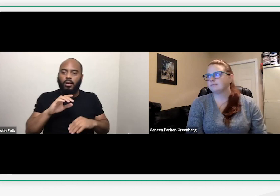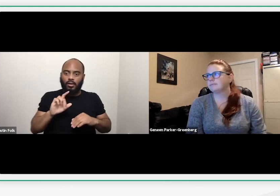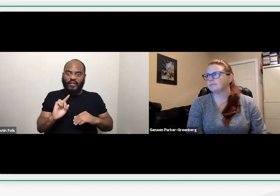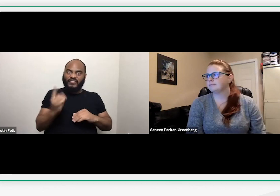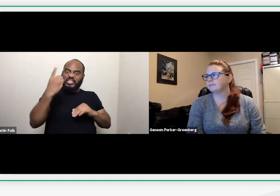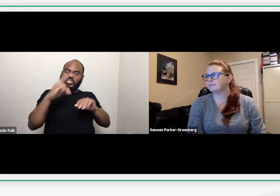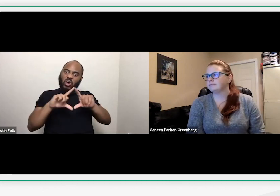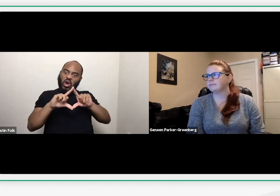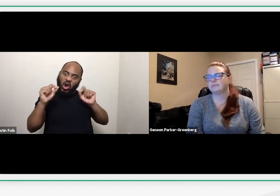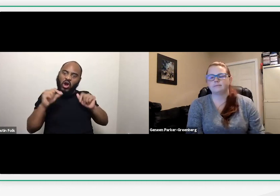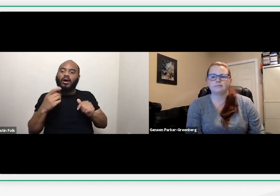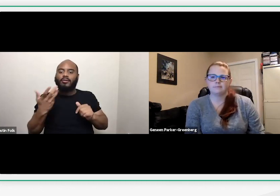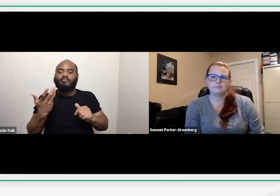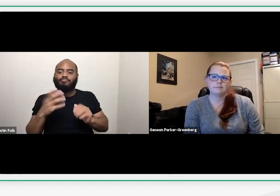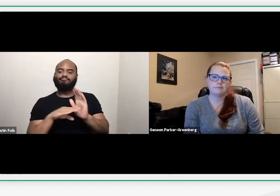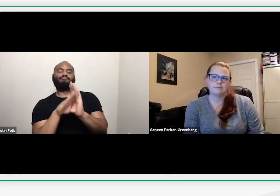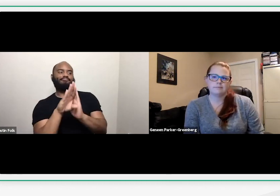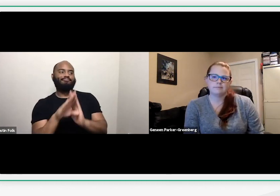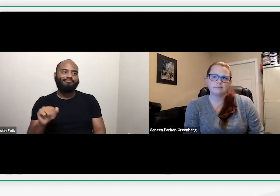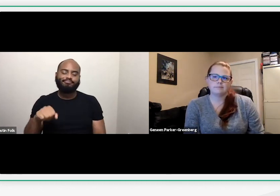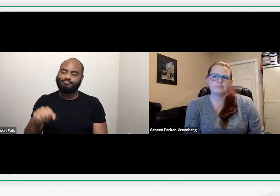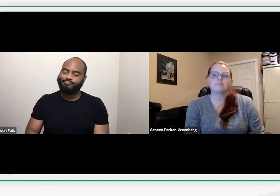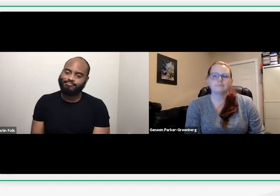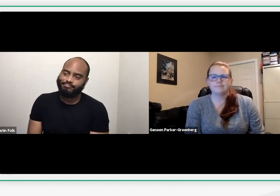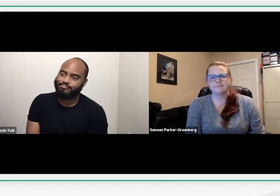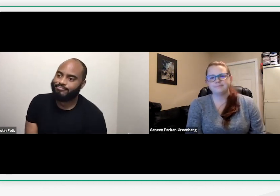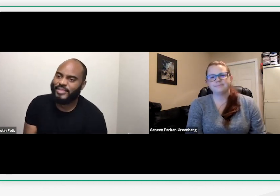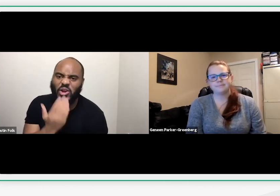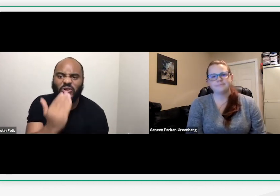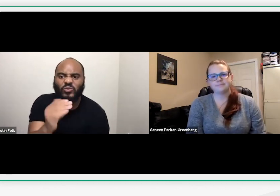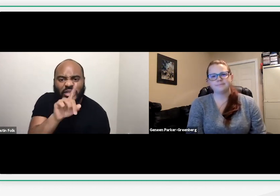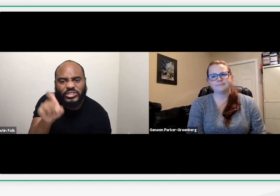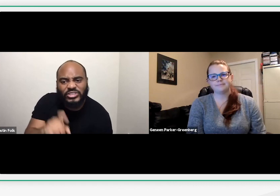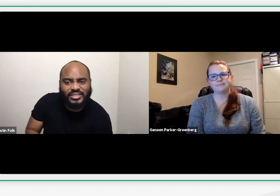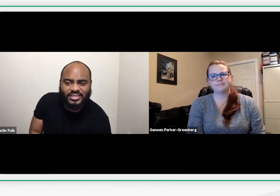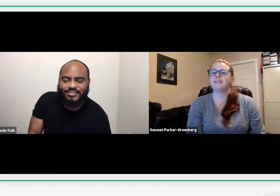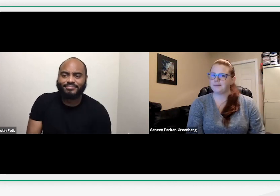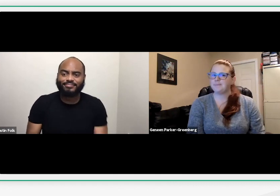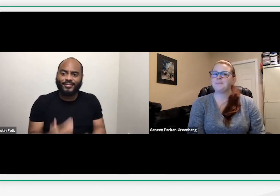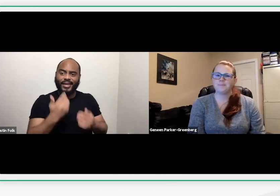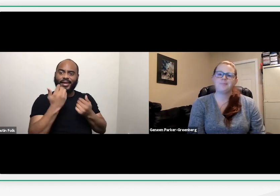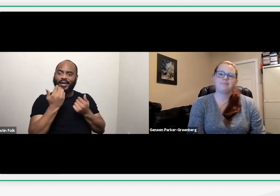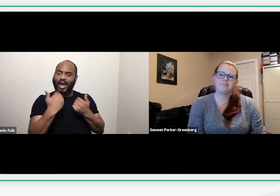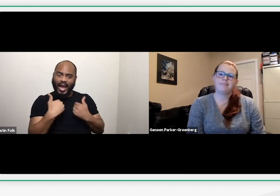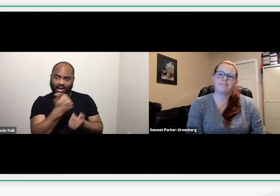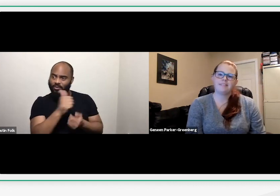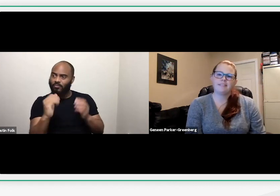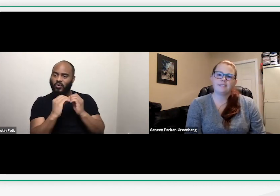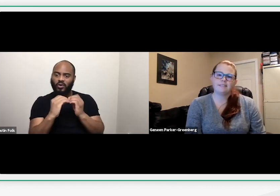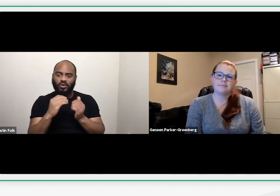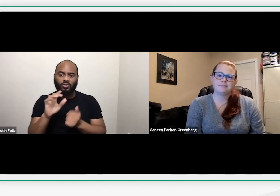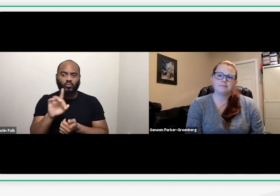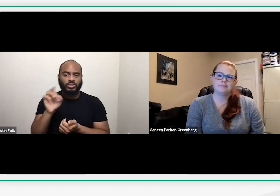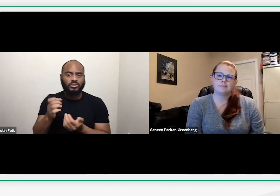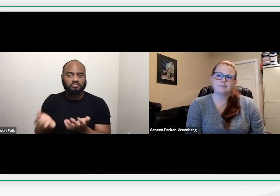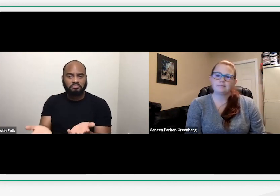a second card, the chances of that helping are 50-50. So, but with your first card, when opening that card, that will cause a little bump